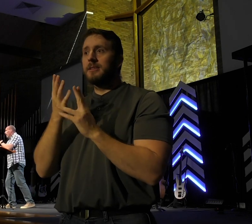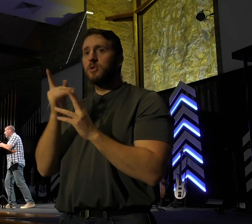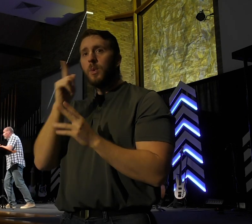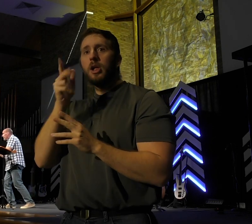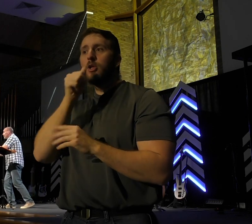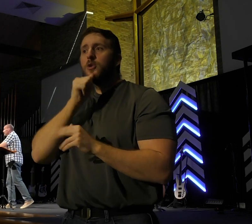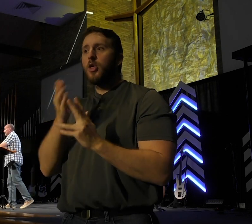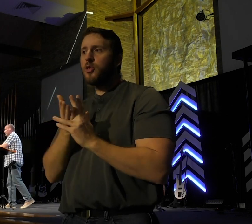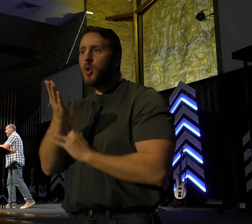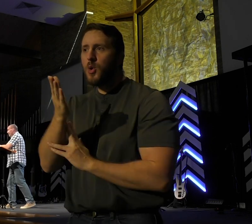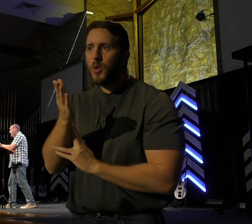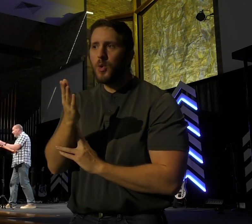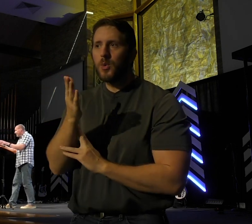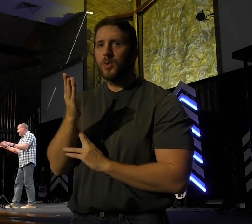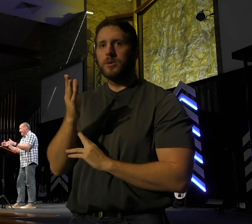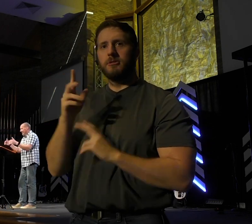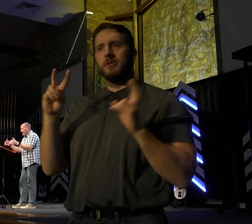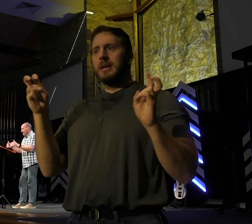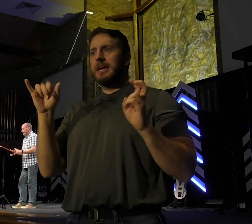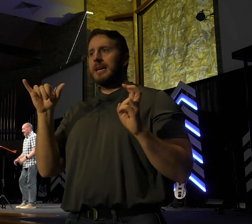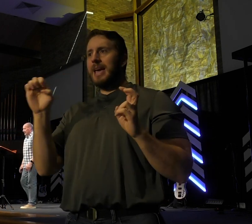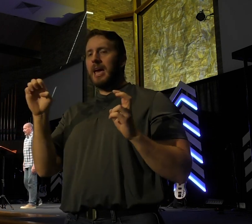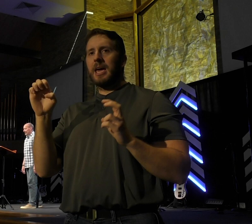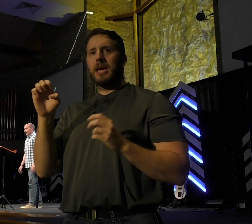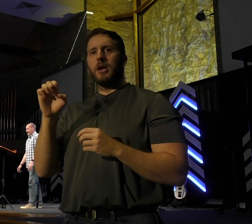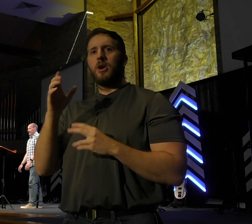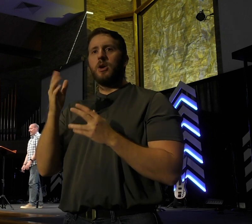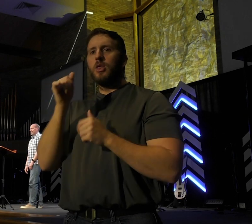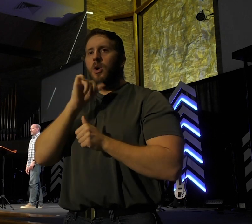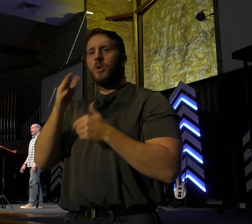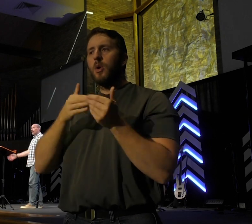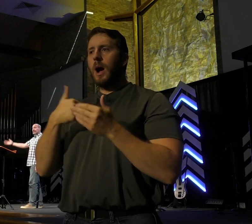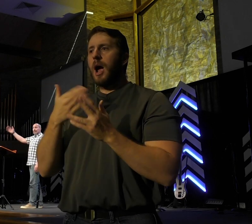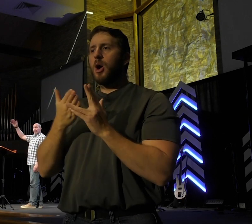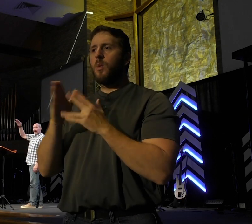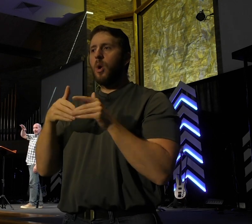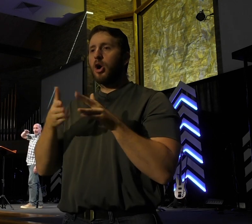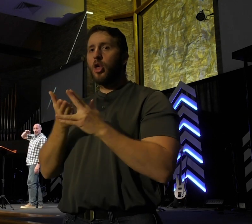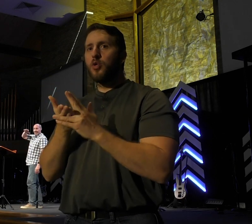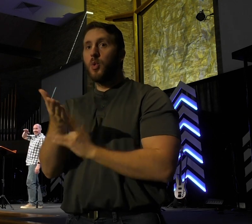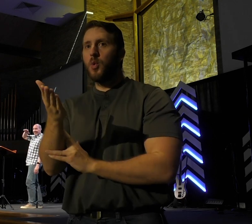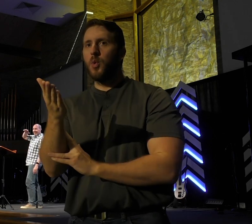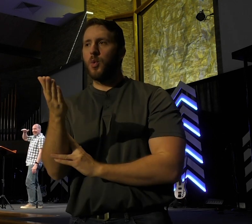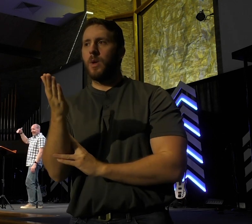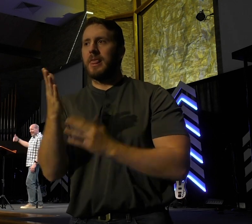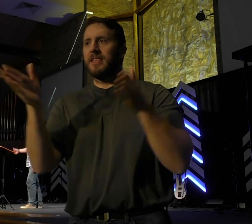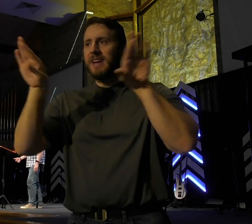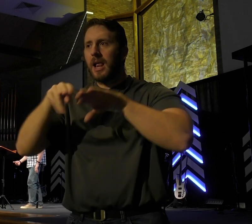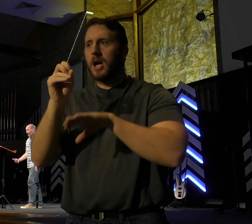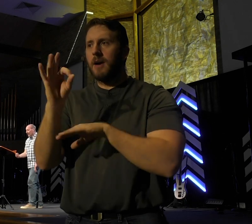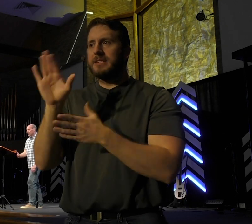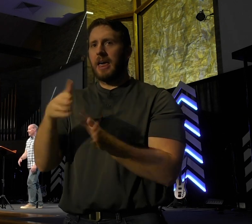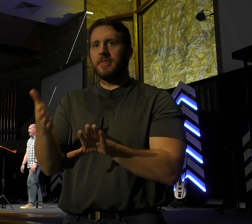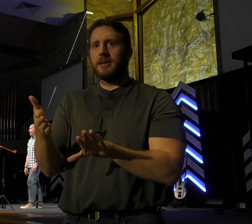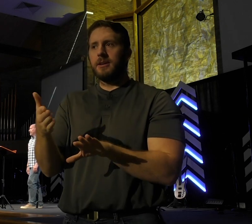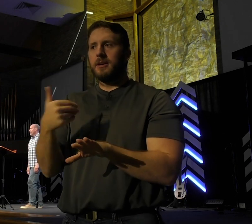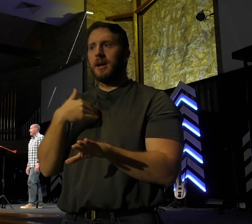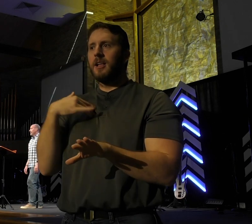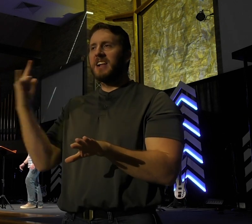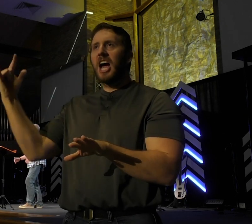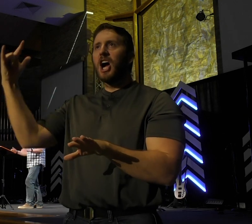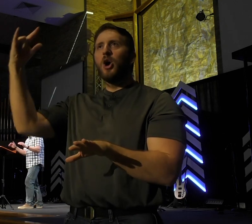though I walk through the valley of the shadow of death." I don't get to fly over it. I have to walk through